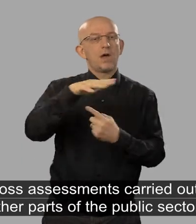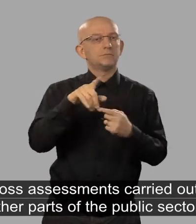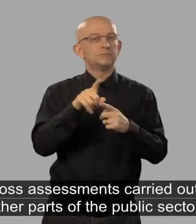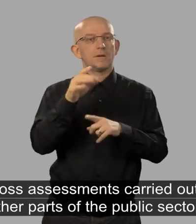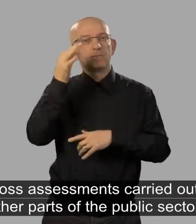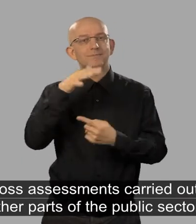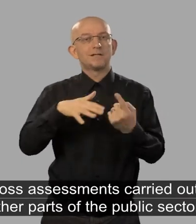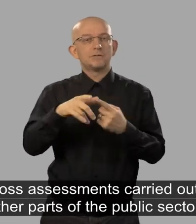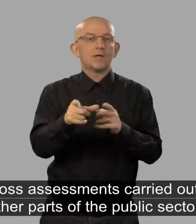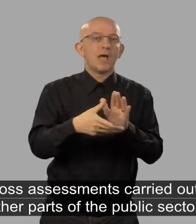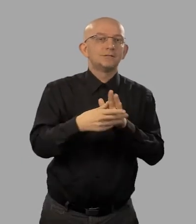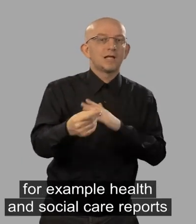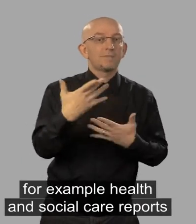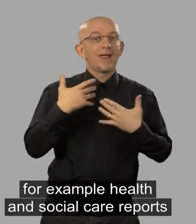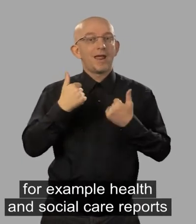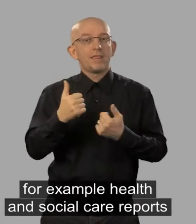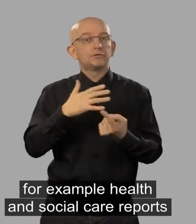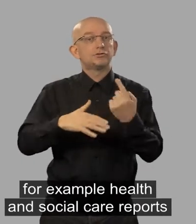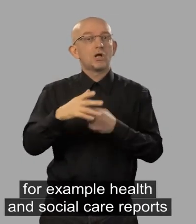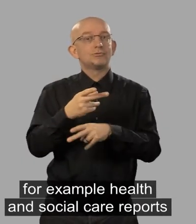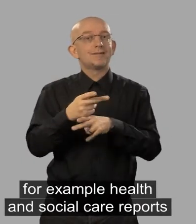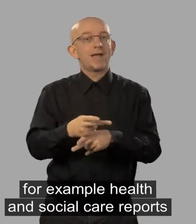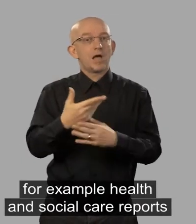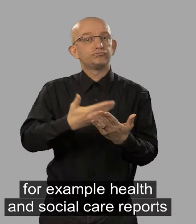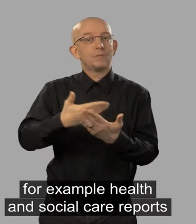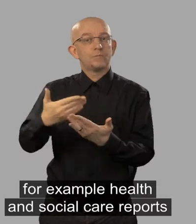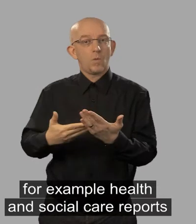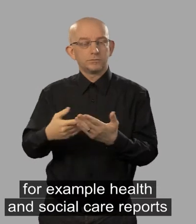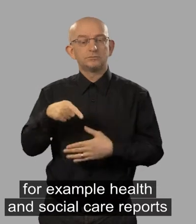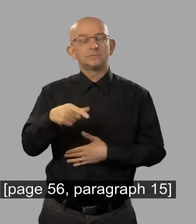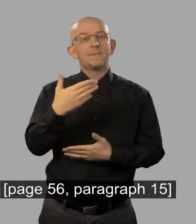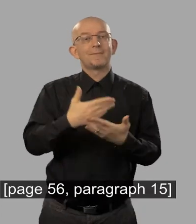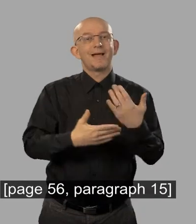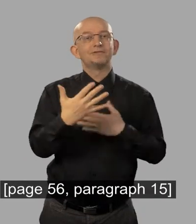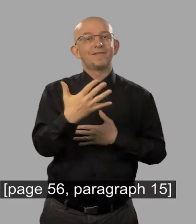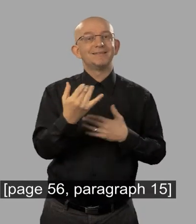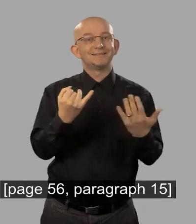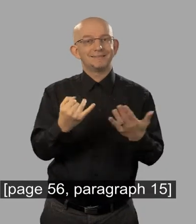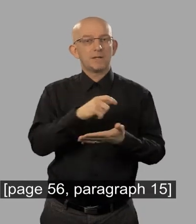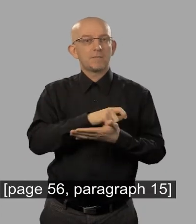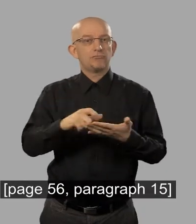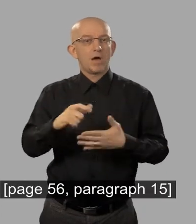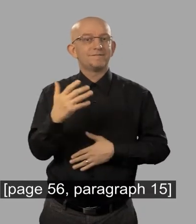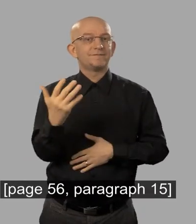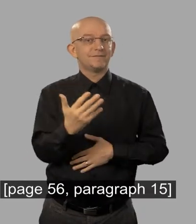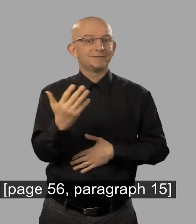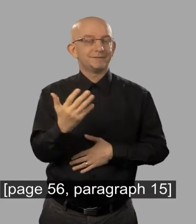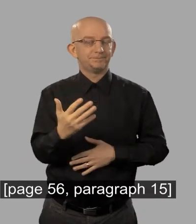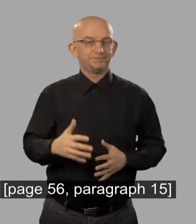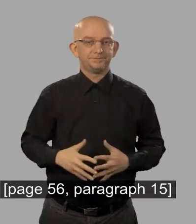in other parts of the public sector, for example, health and social care reports, page 56, paragraph